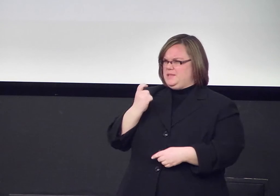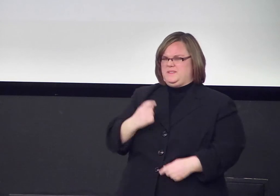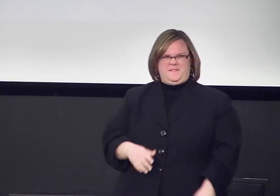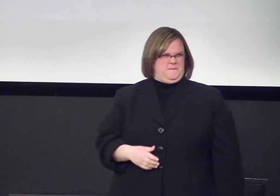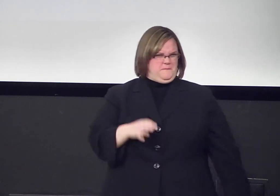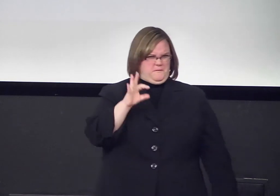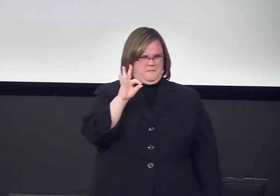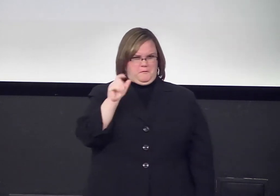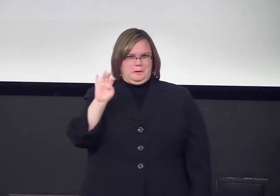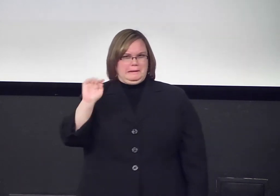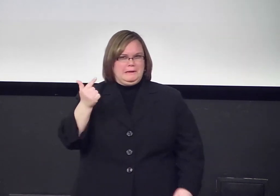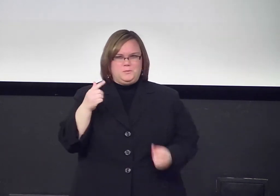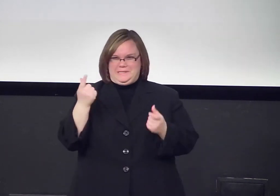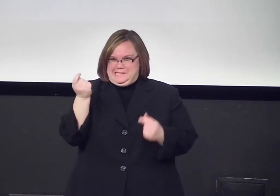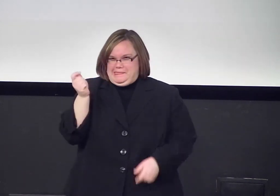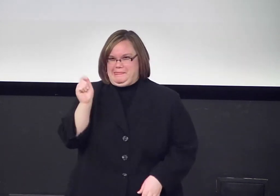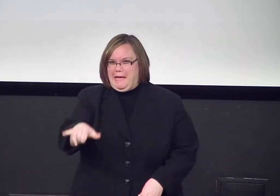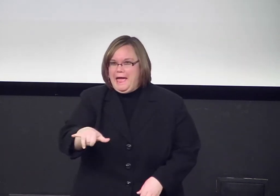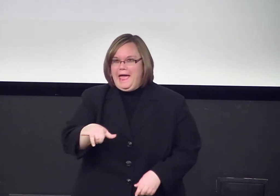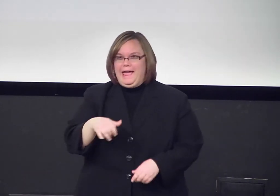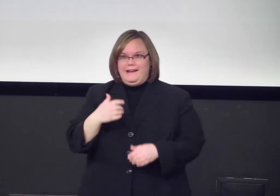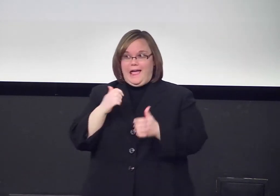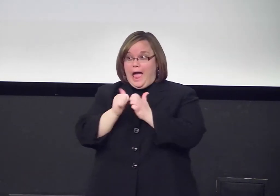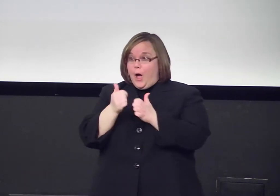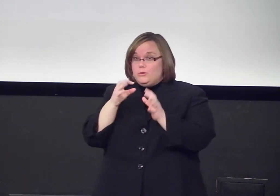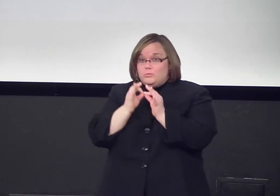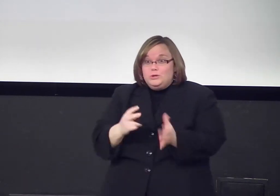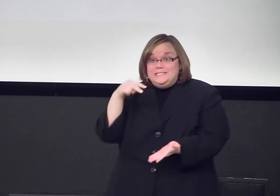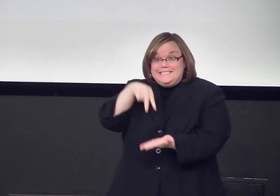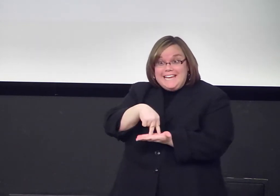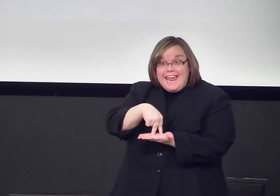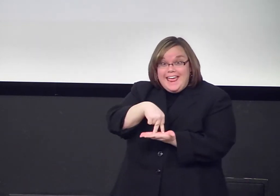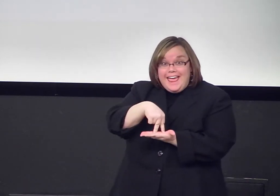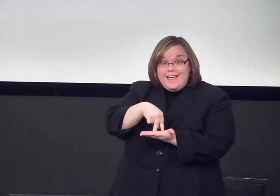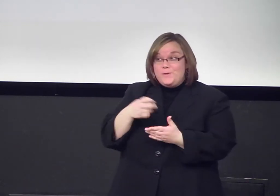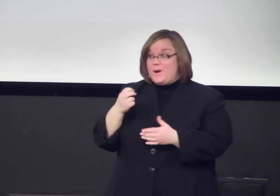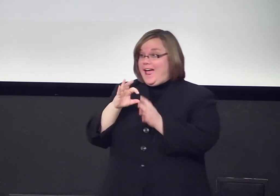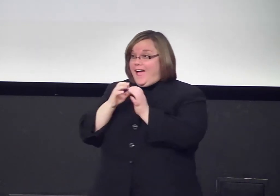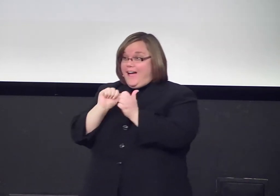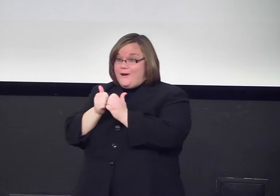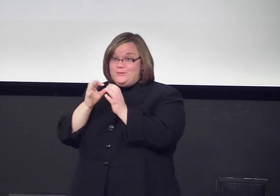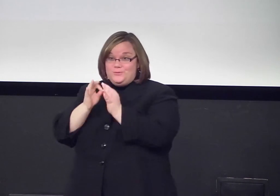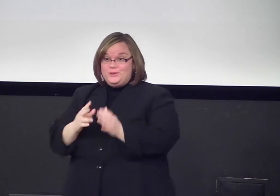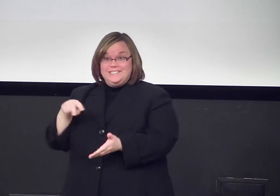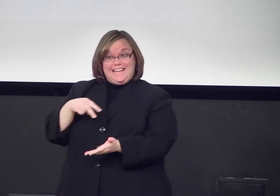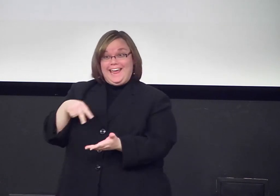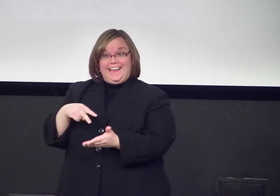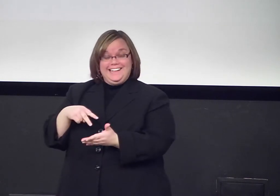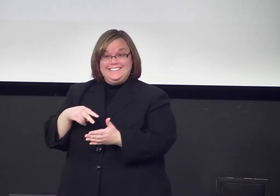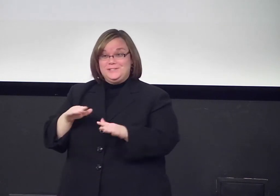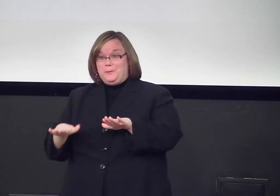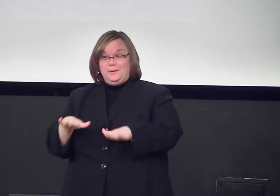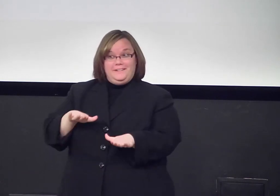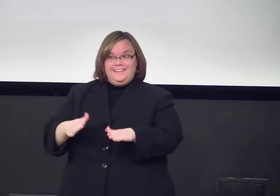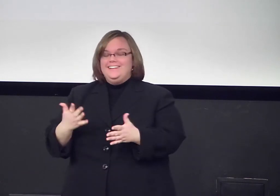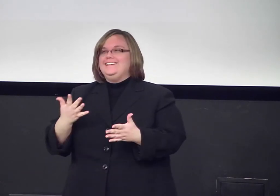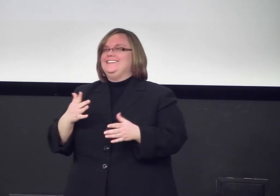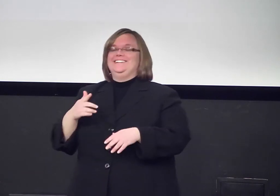people about my research on footing, the question is, what is footing? Is that how people interpreters stand? Is it about how